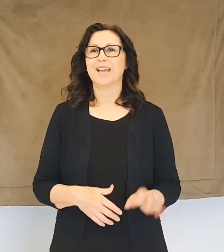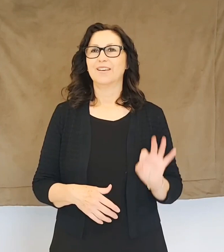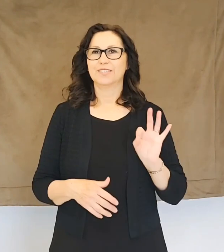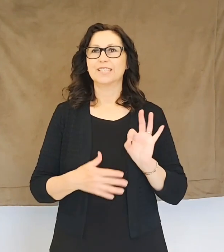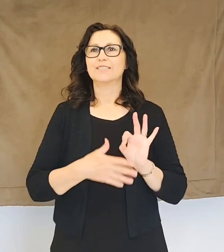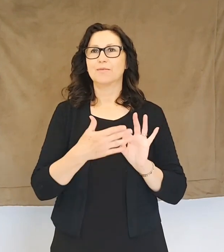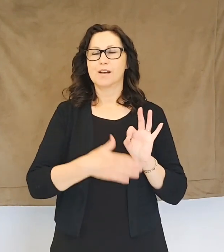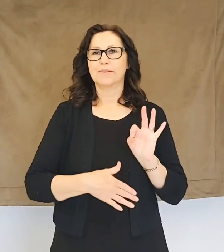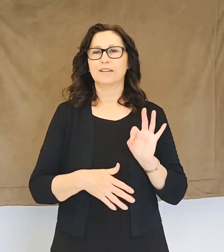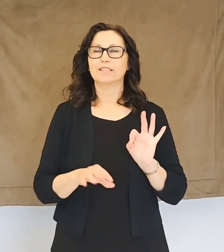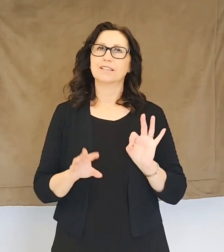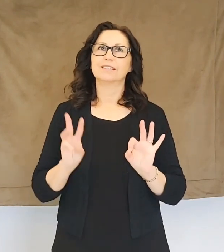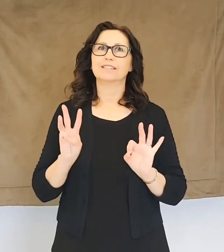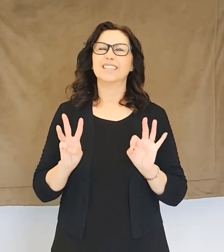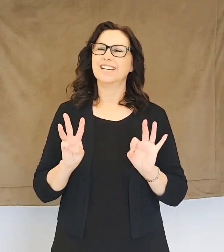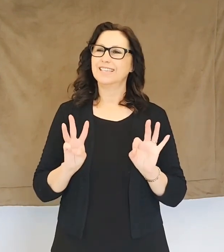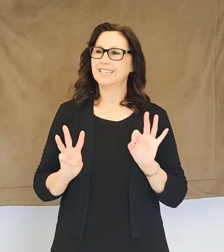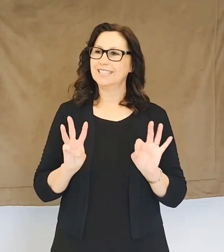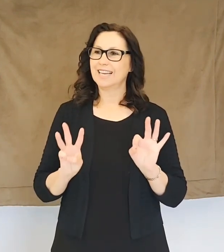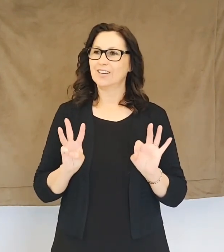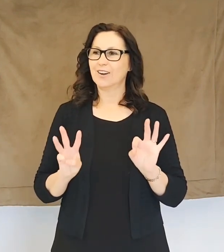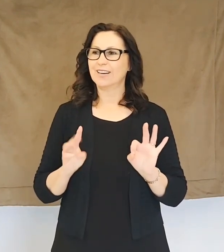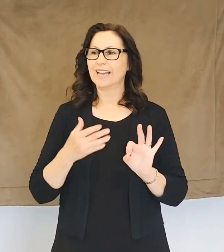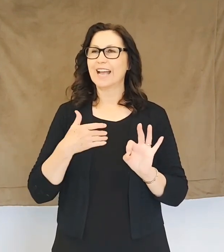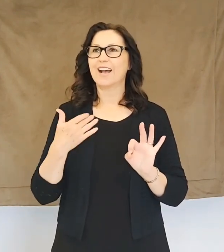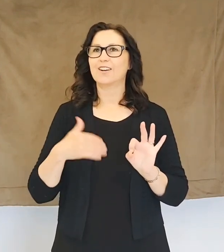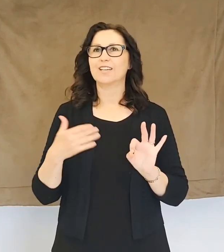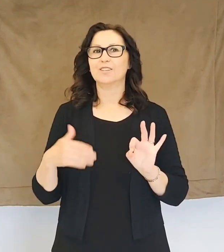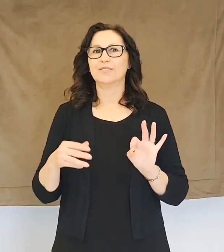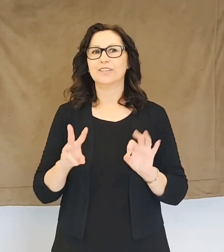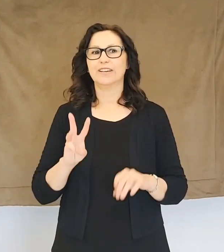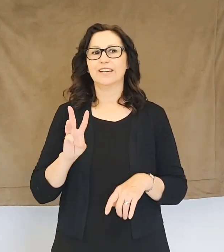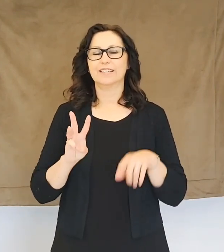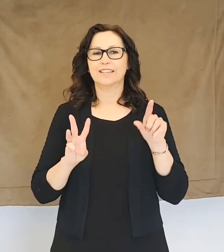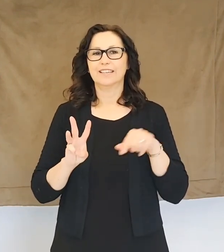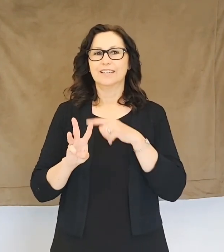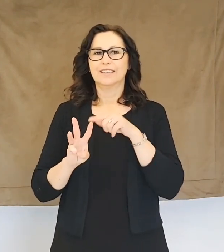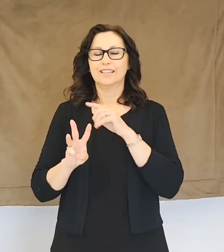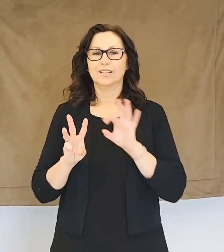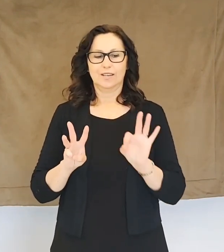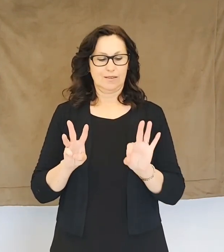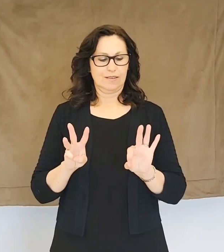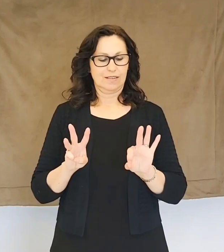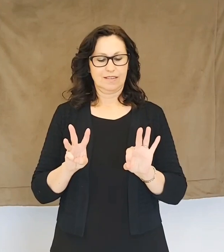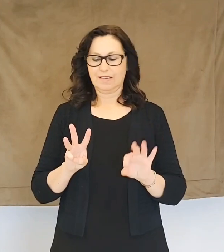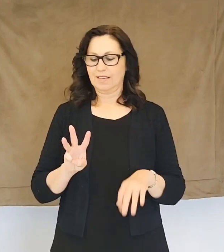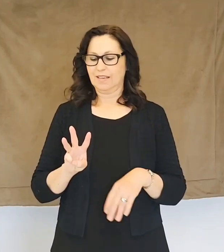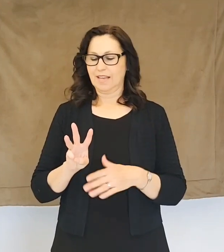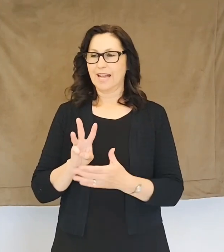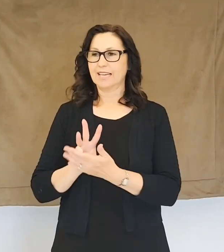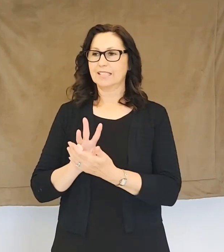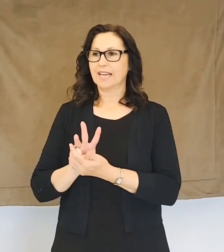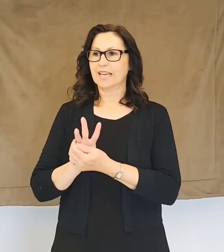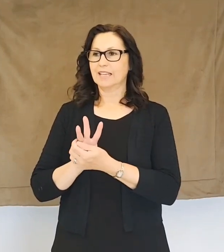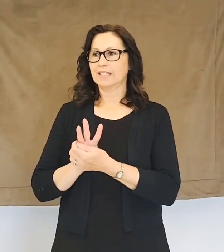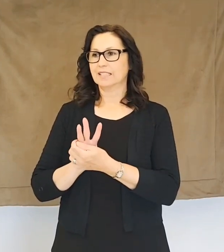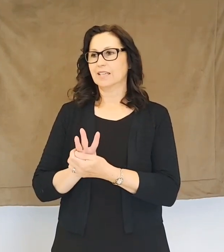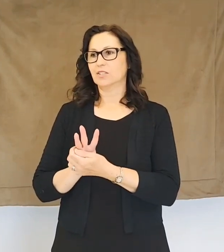F is palm out. So, yeah, it is kind of hard. Like, how can you figure out, you know, I guess like in the